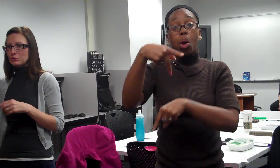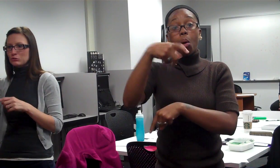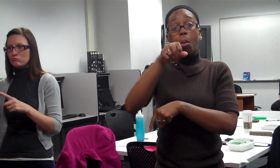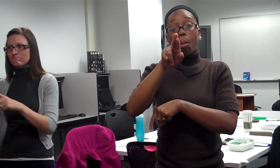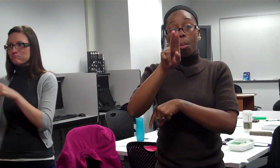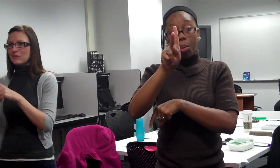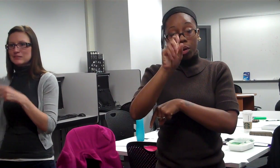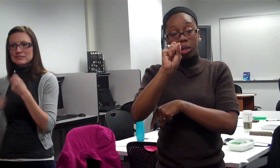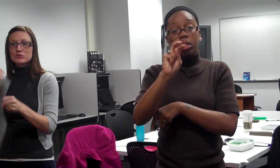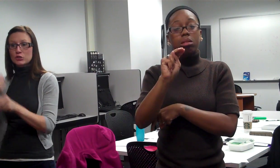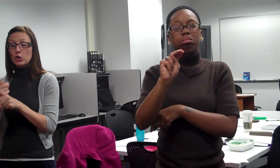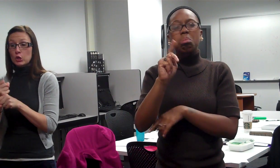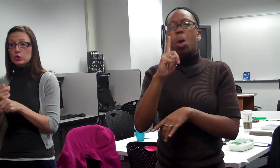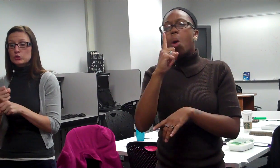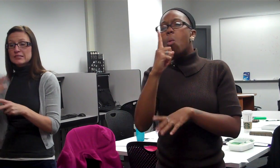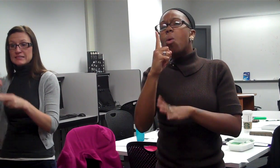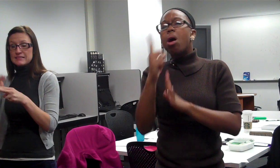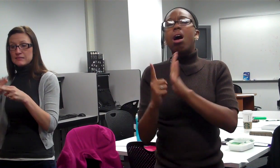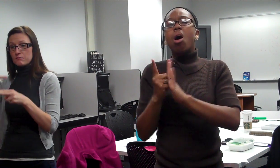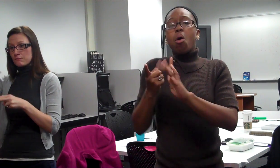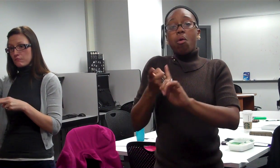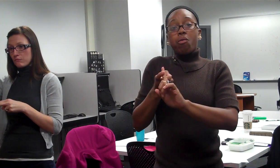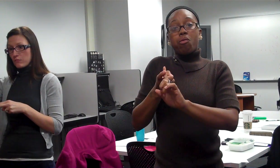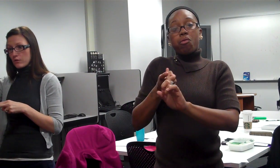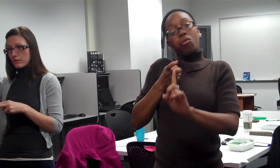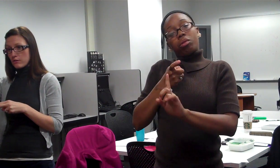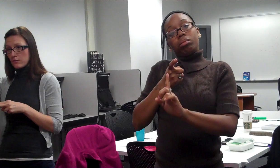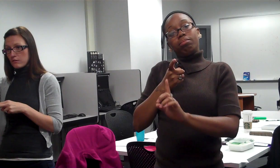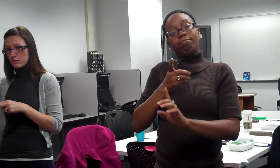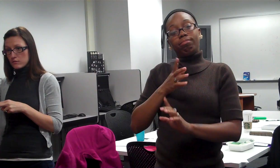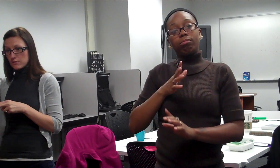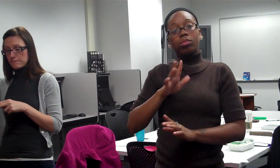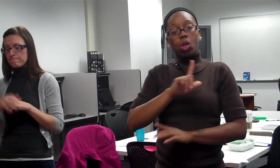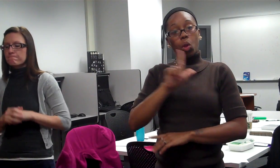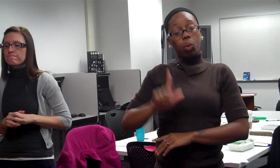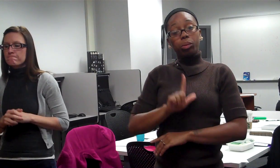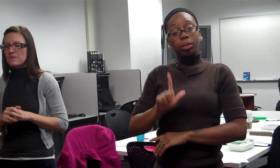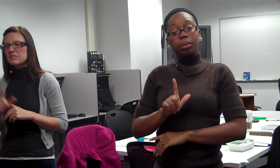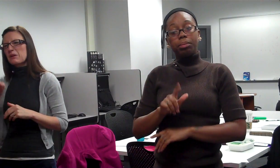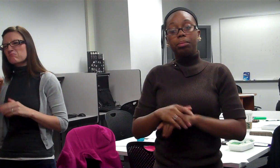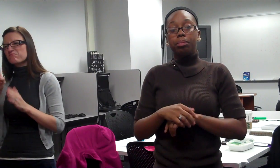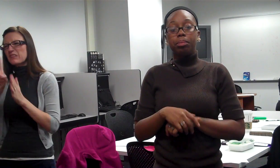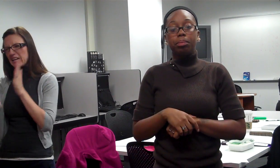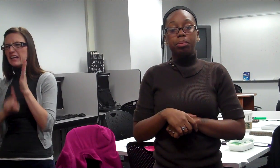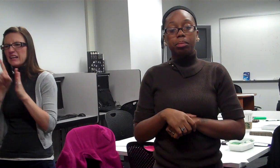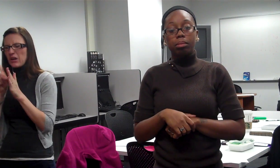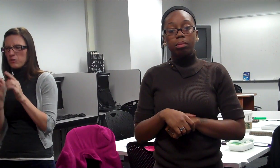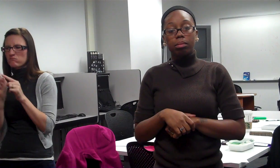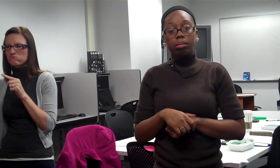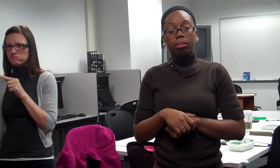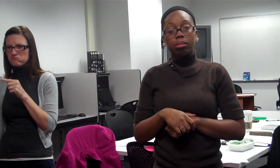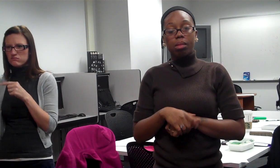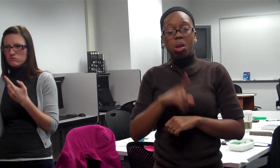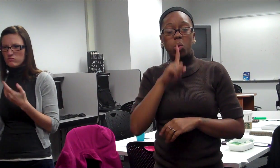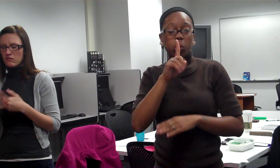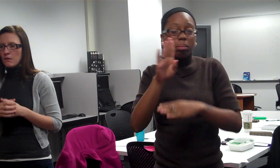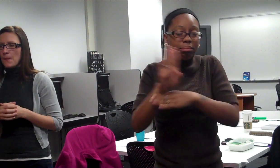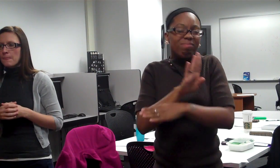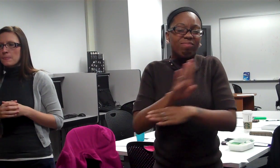an hour away from our destination. And when we got there, it was pretty busy, which is normal,